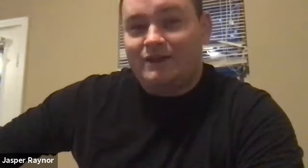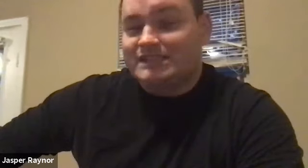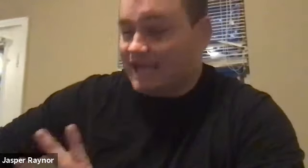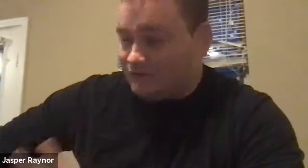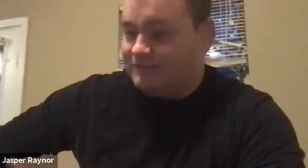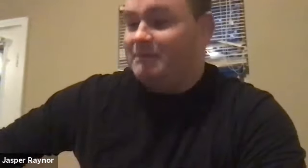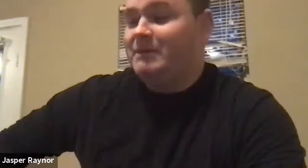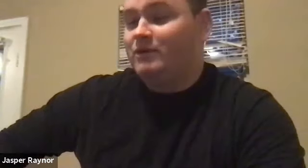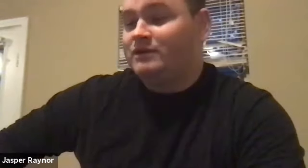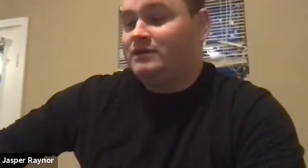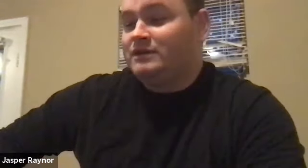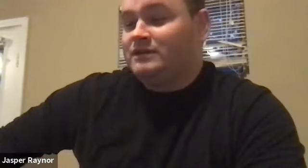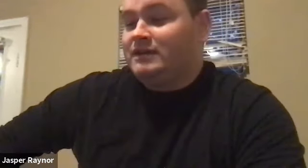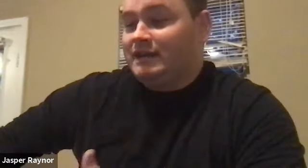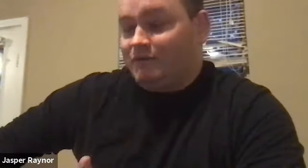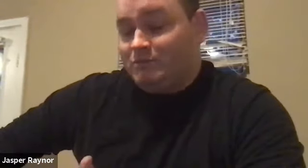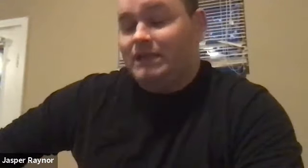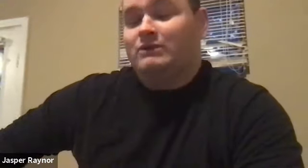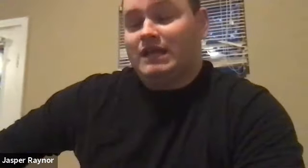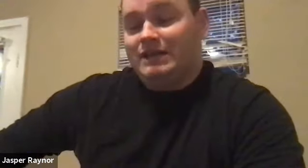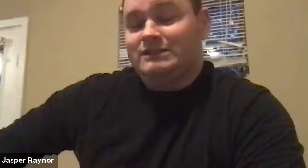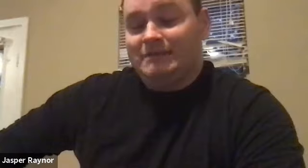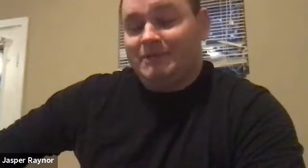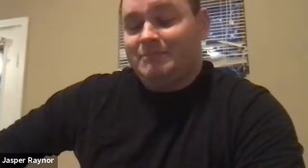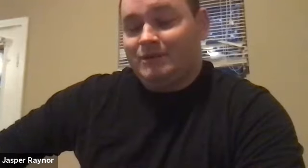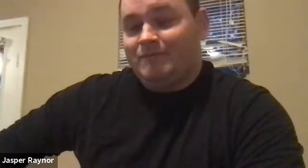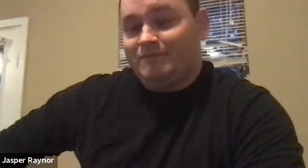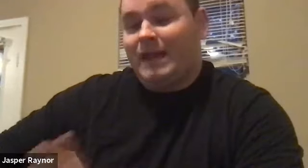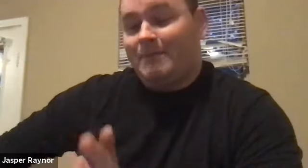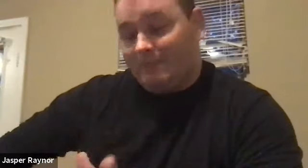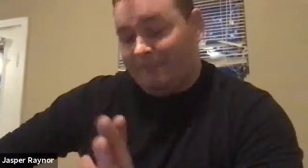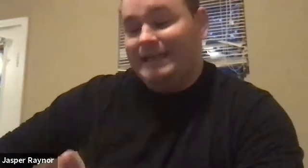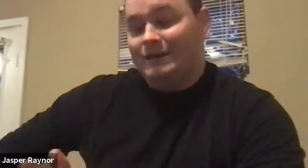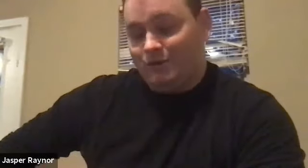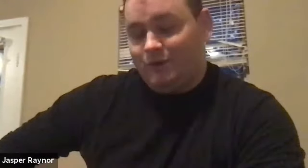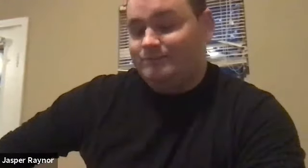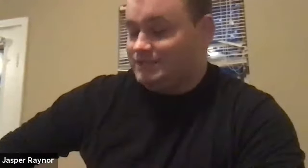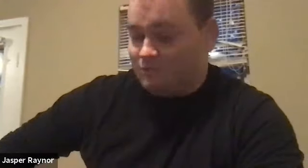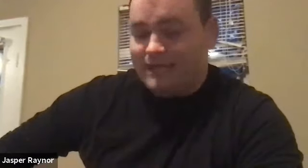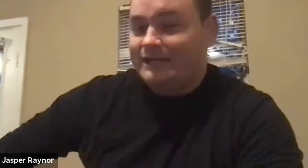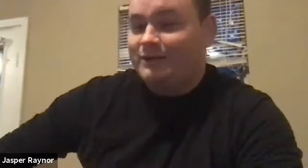because cows give me milk. And if you're beating on the cows giving me milk, I'm going to be beating on you. Just the way I do it.